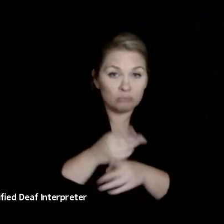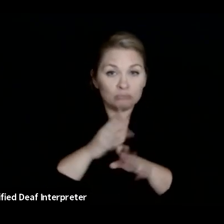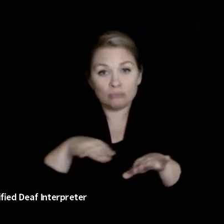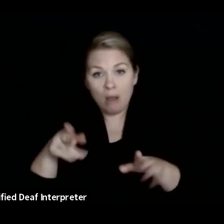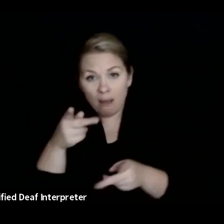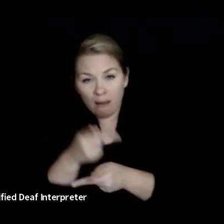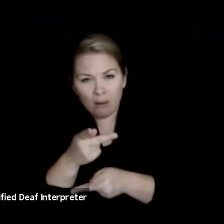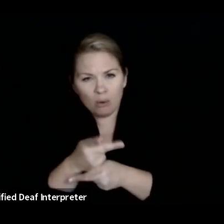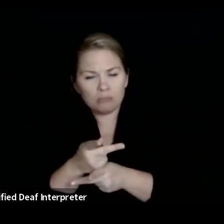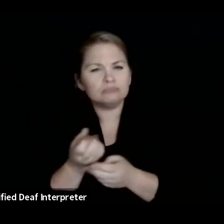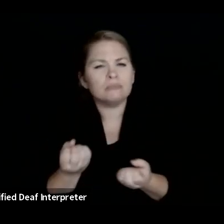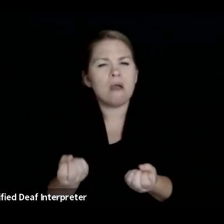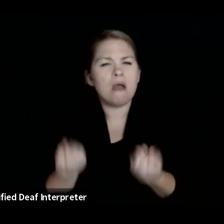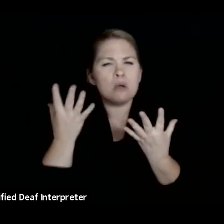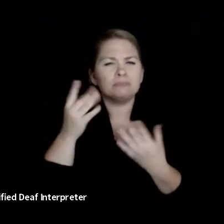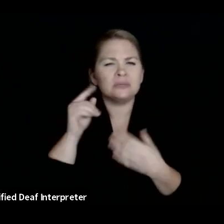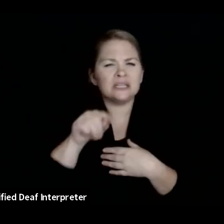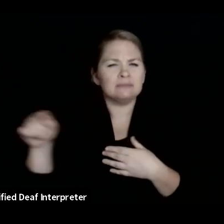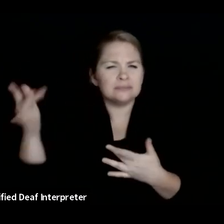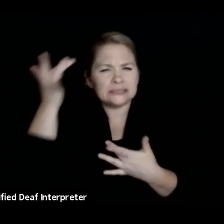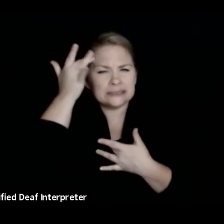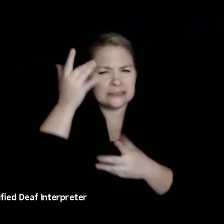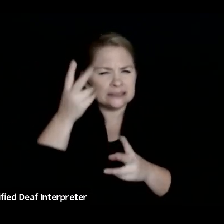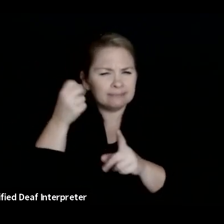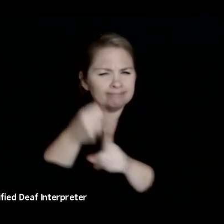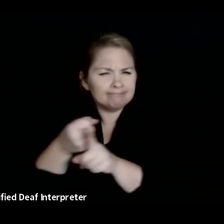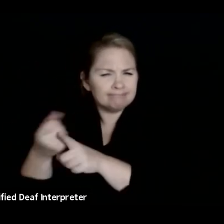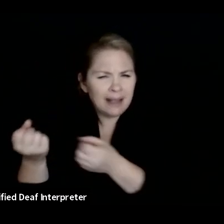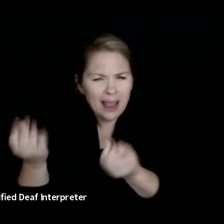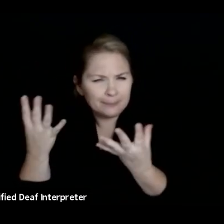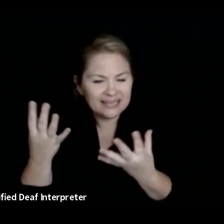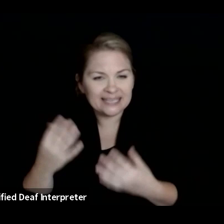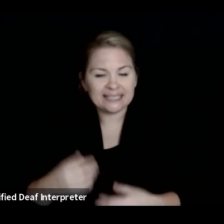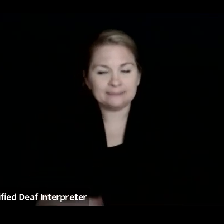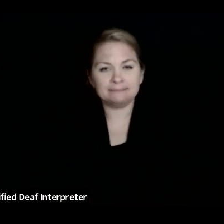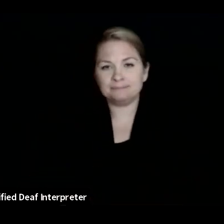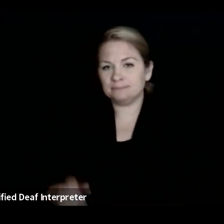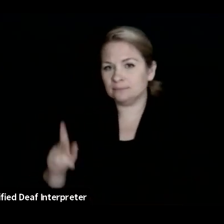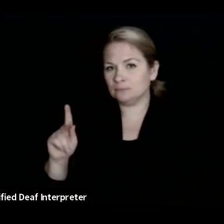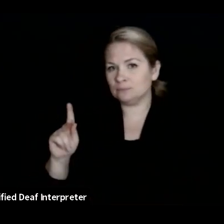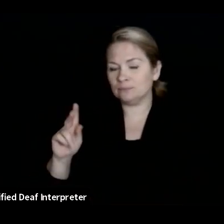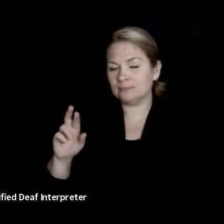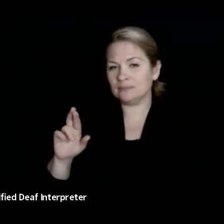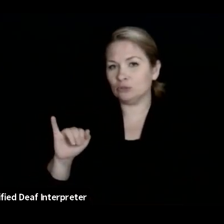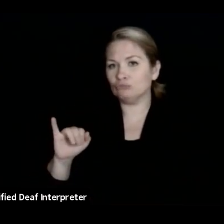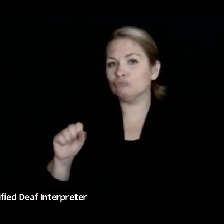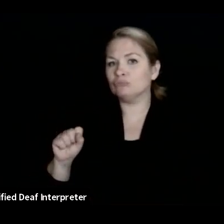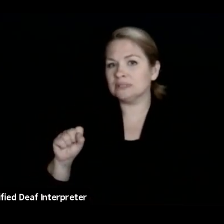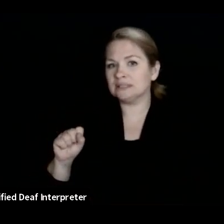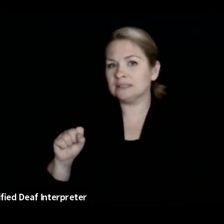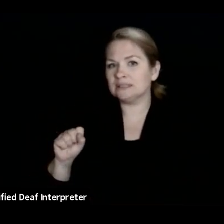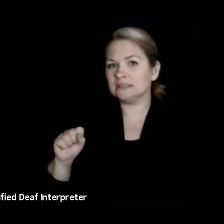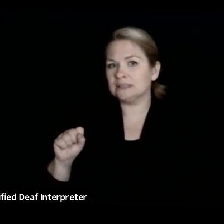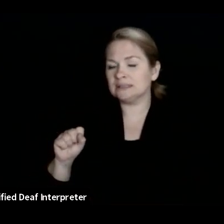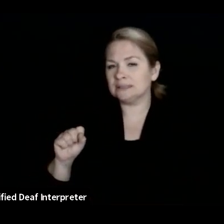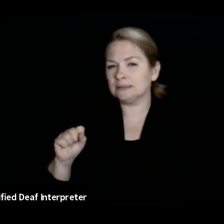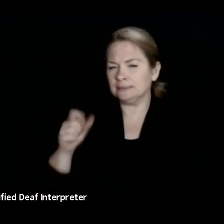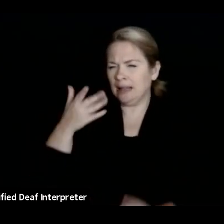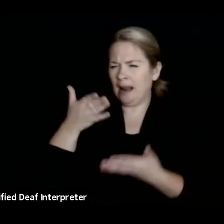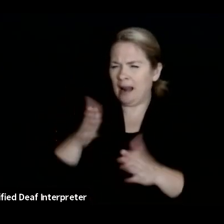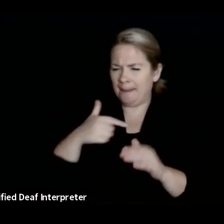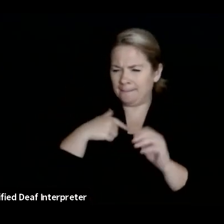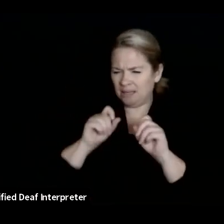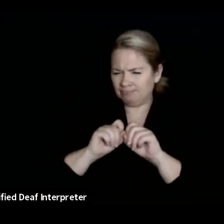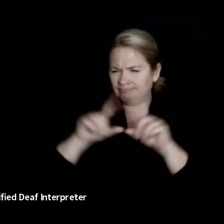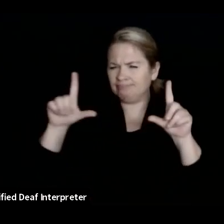we've continued to see, and I'm just gonna see if I can pull up those data